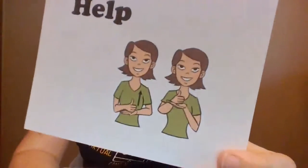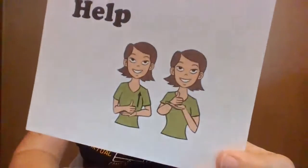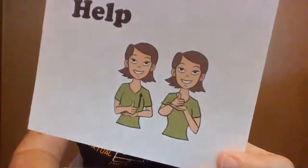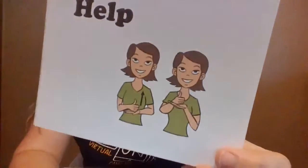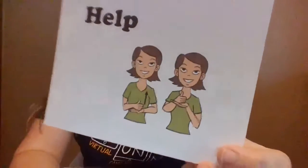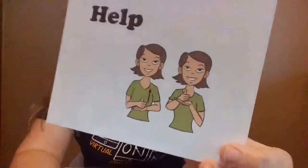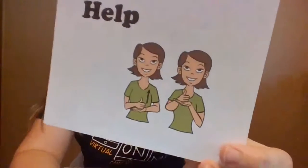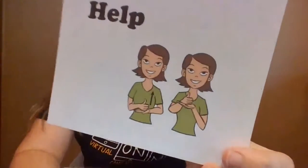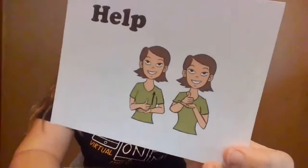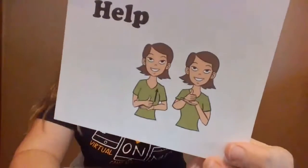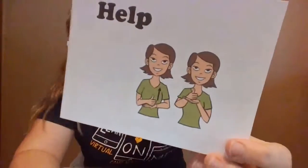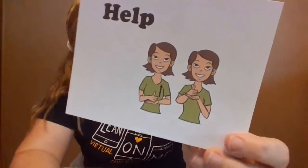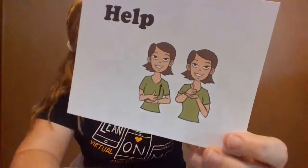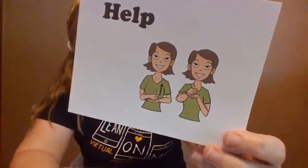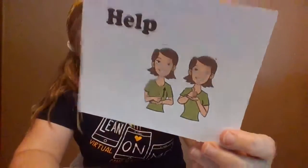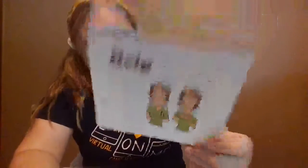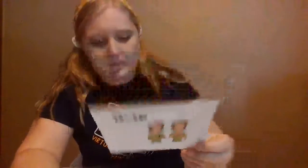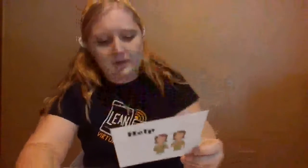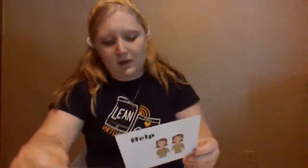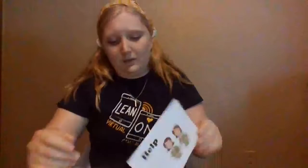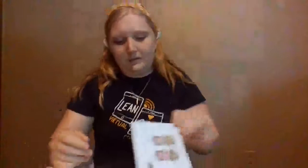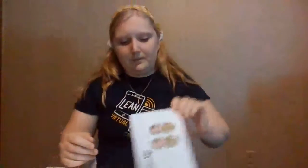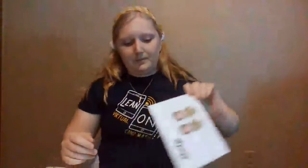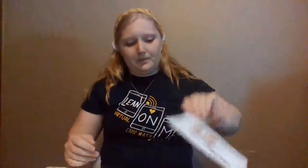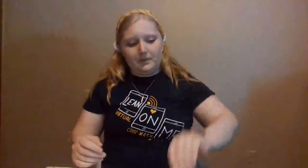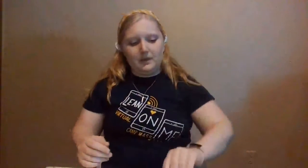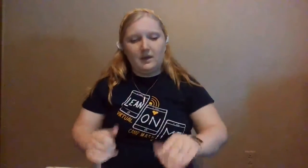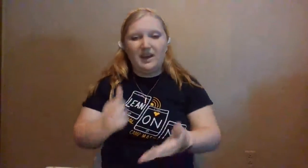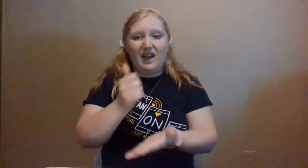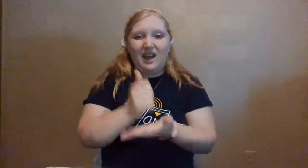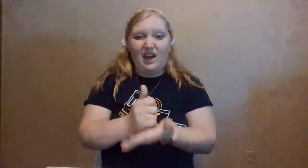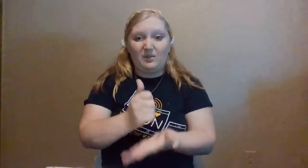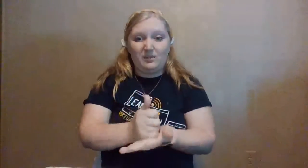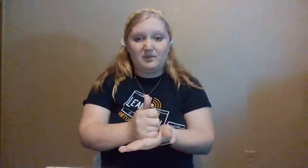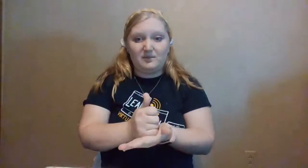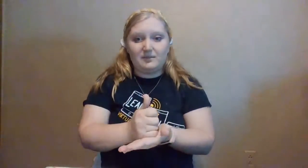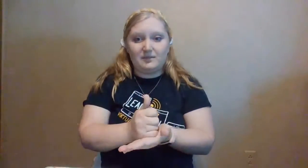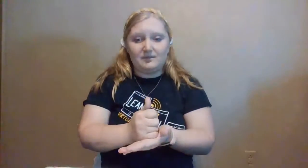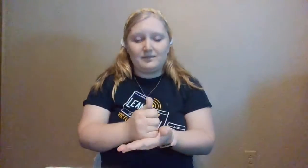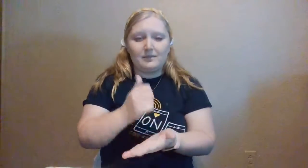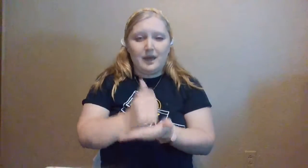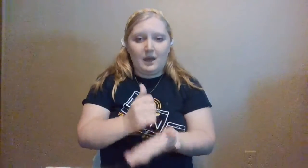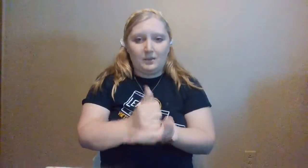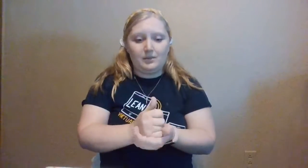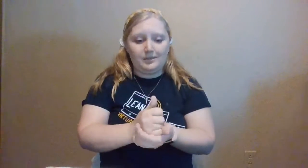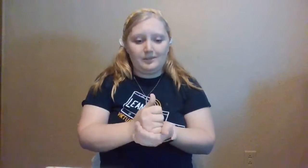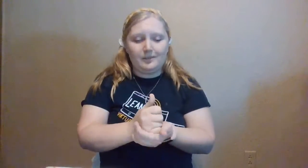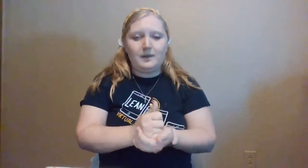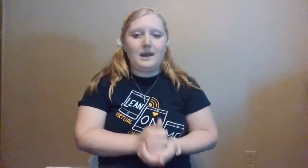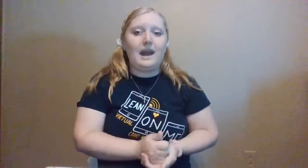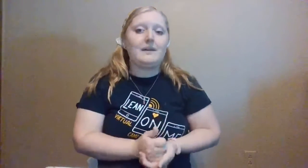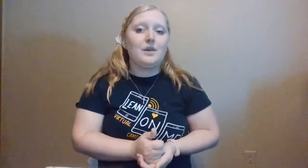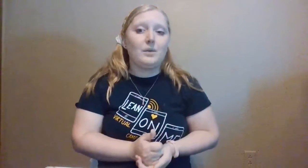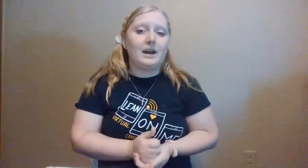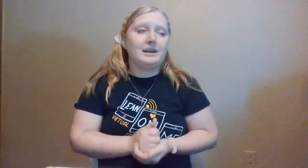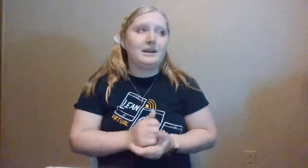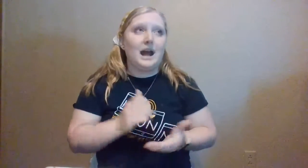in American Sign Language. So, help, help. If you want to